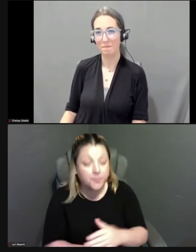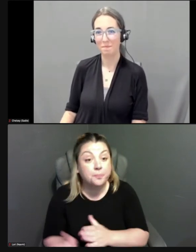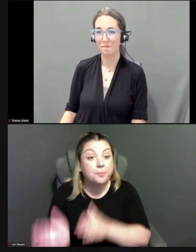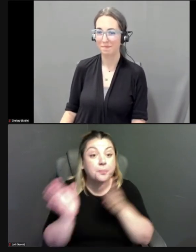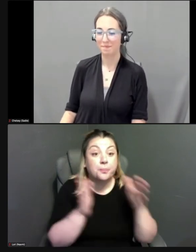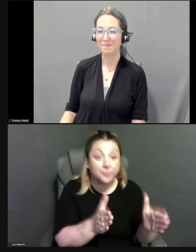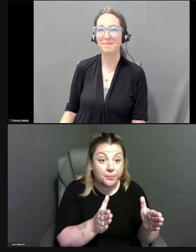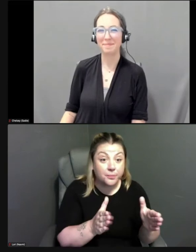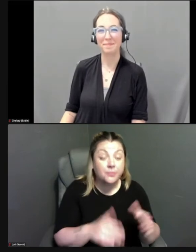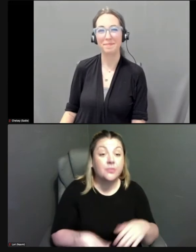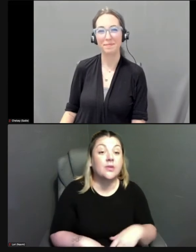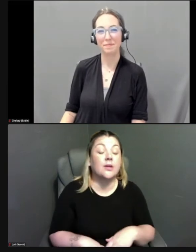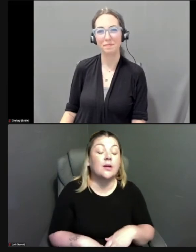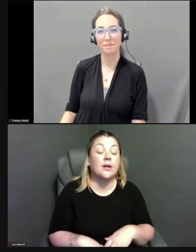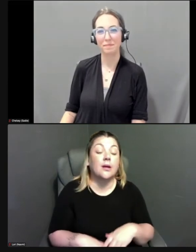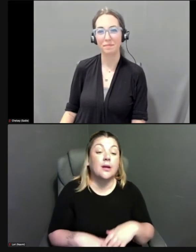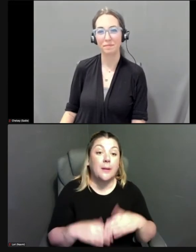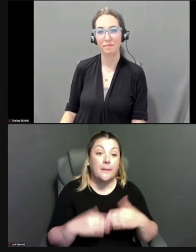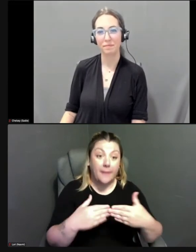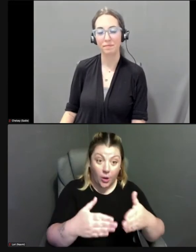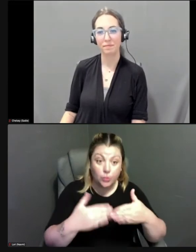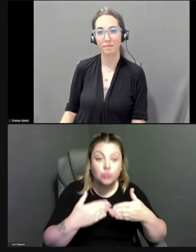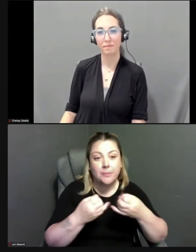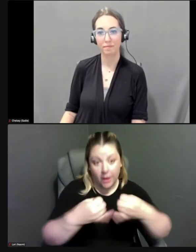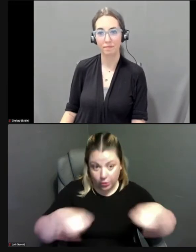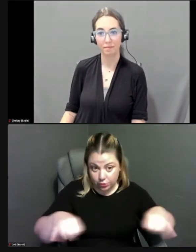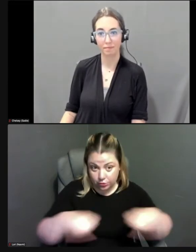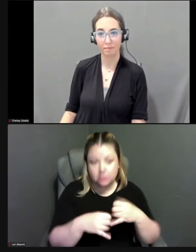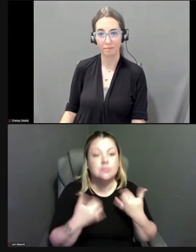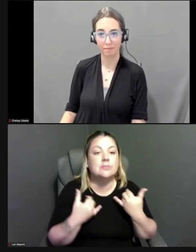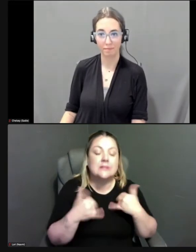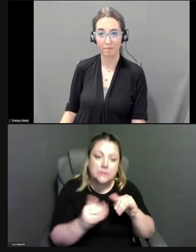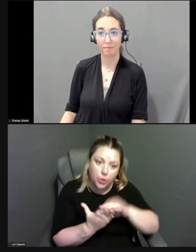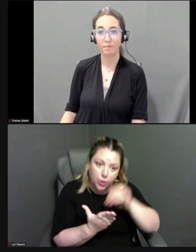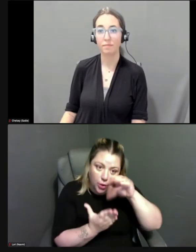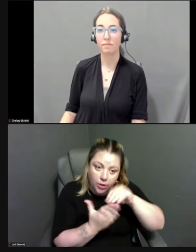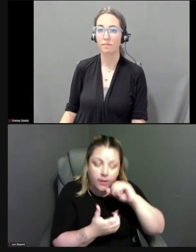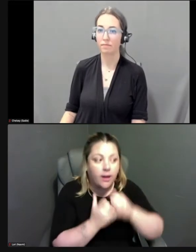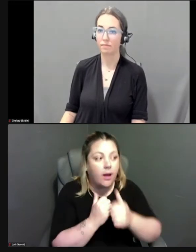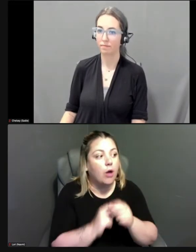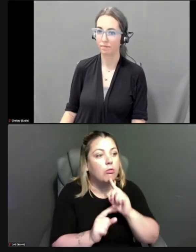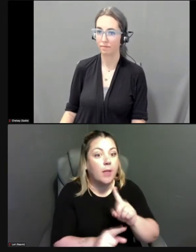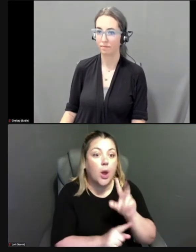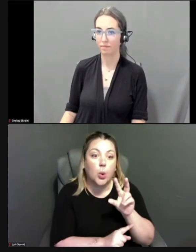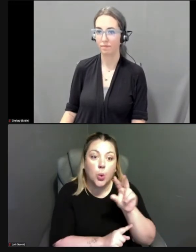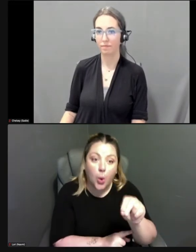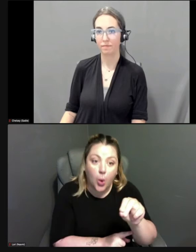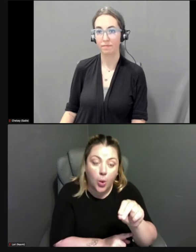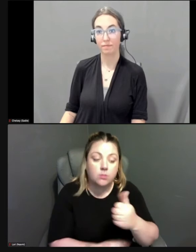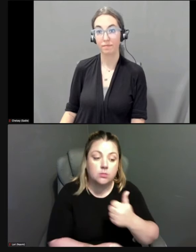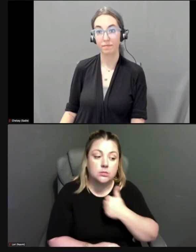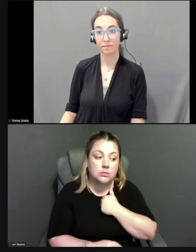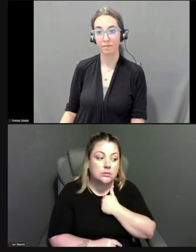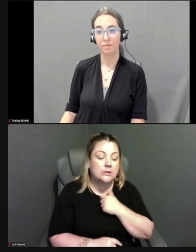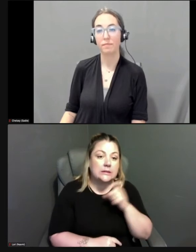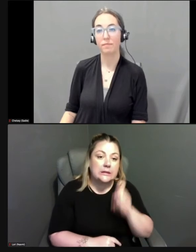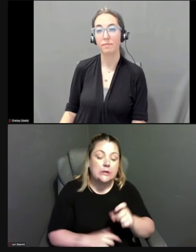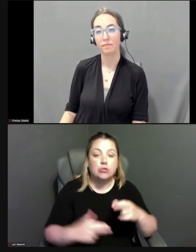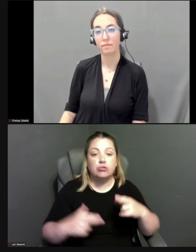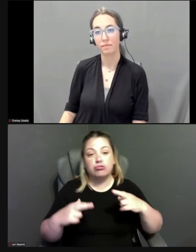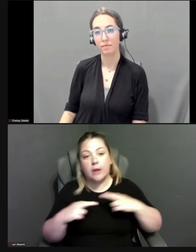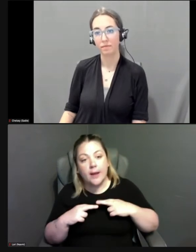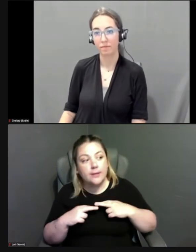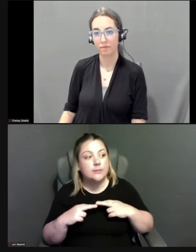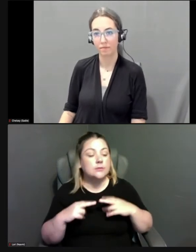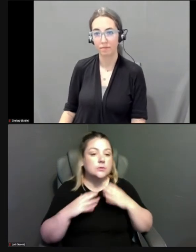Boundaries. That's something that I'm definitely still working on, but learning to say no to things, like honor my own needs for space and rest.